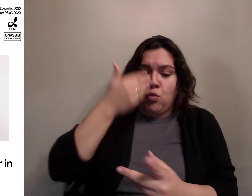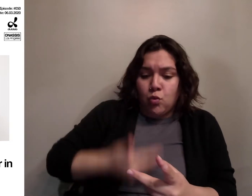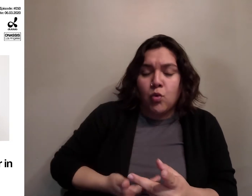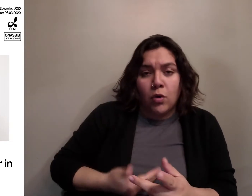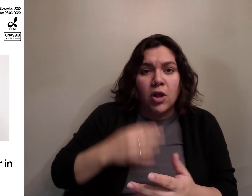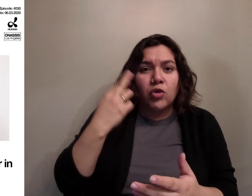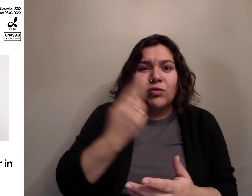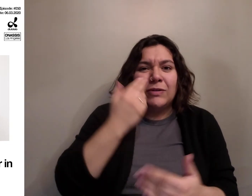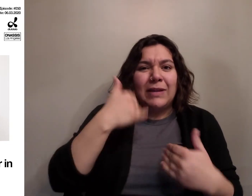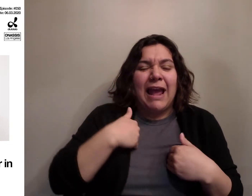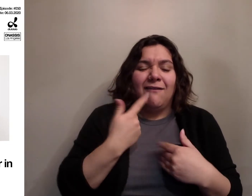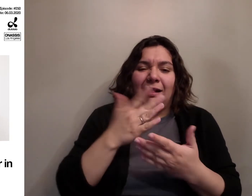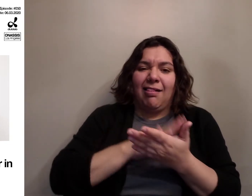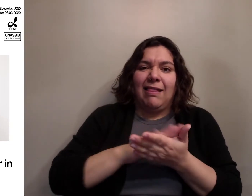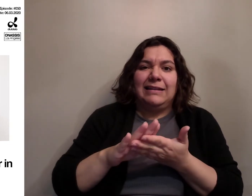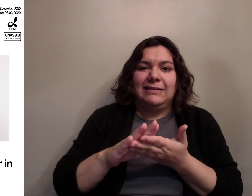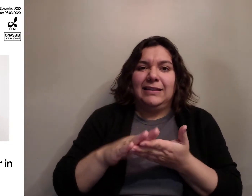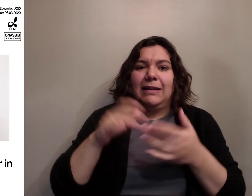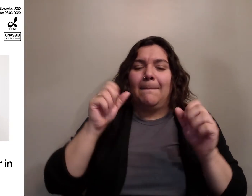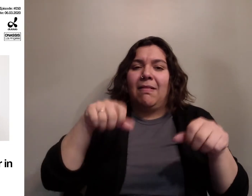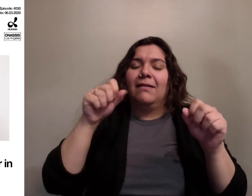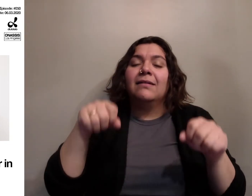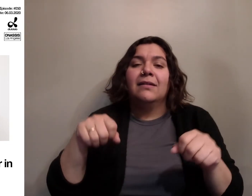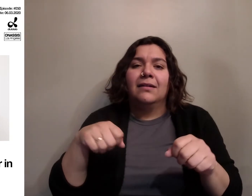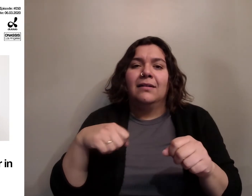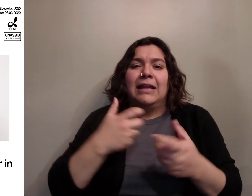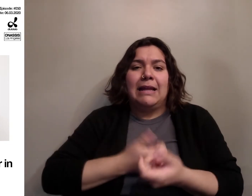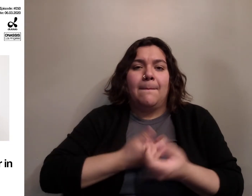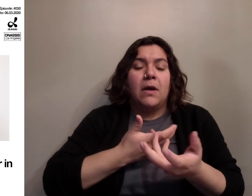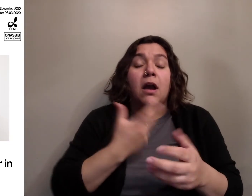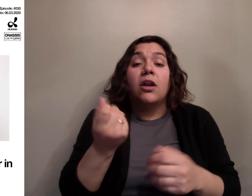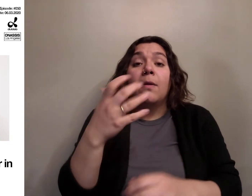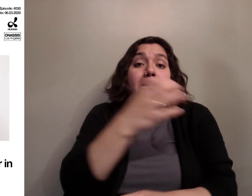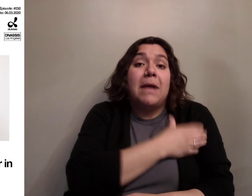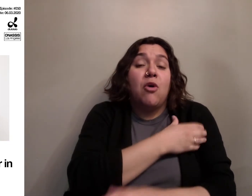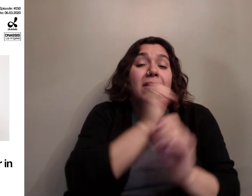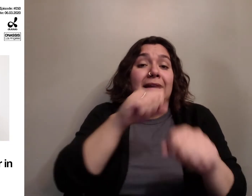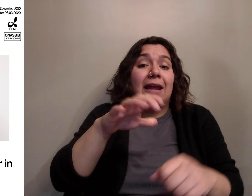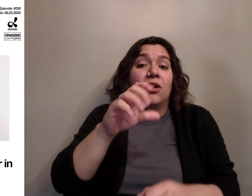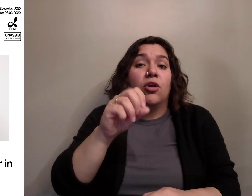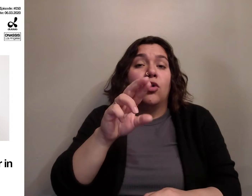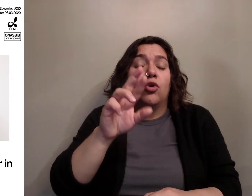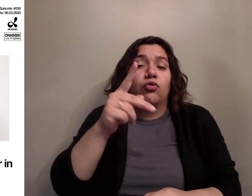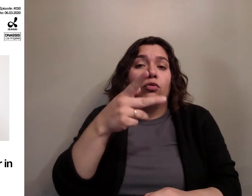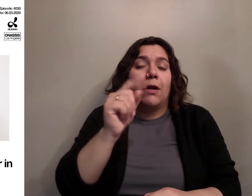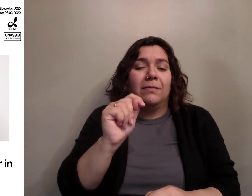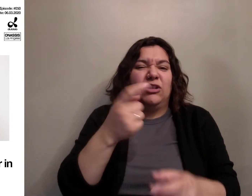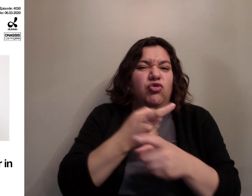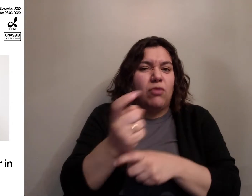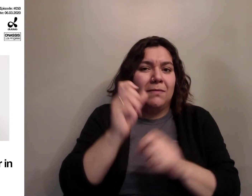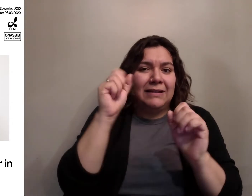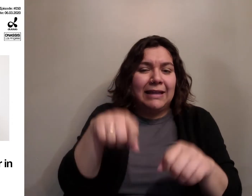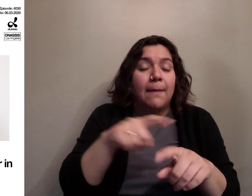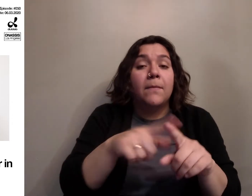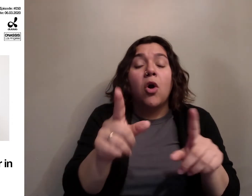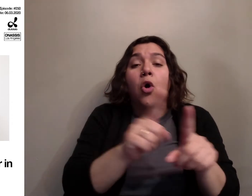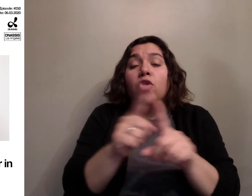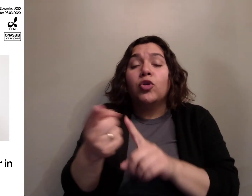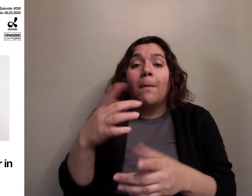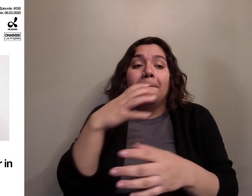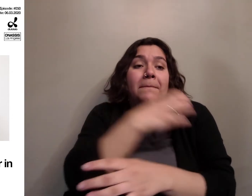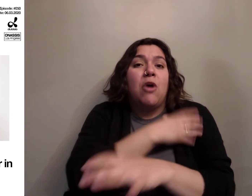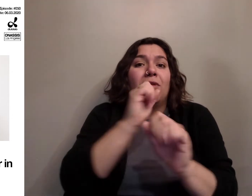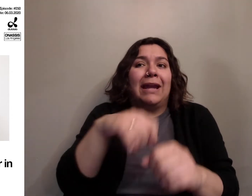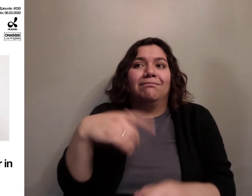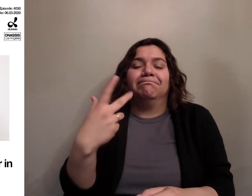to understand who we are. And that's why it has that cleansing capacity, because power does corrupt, and